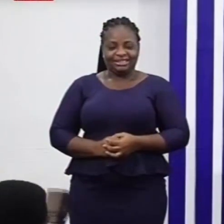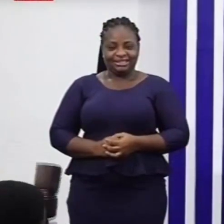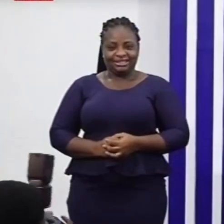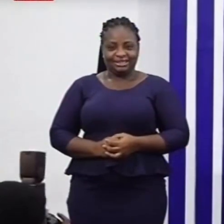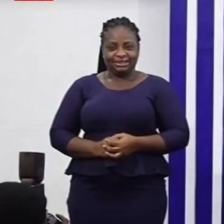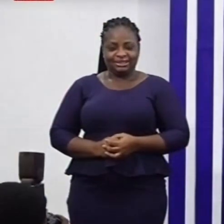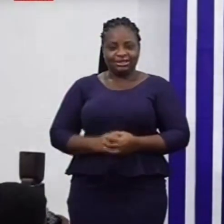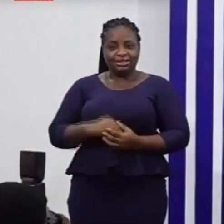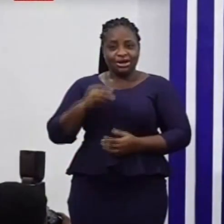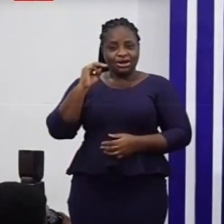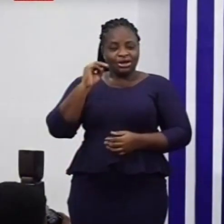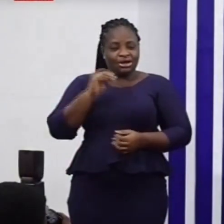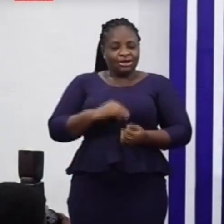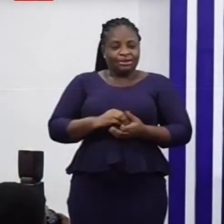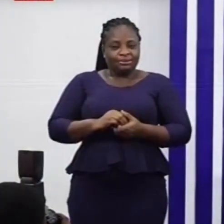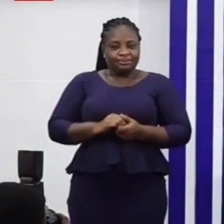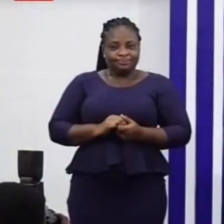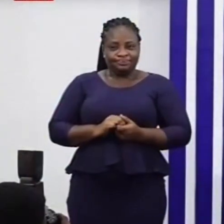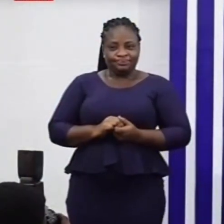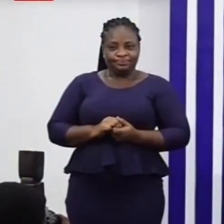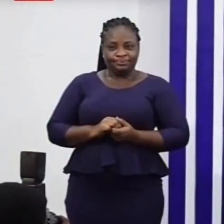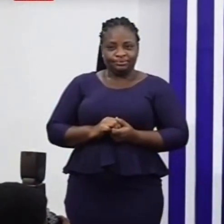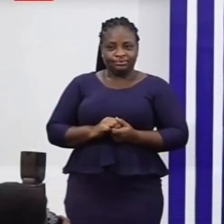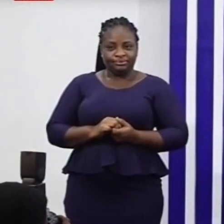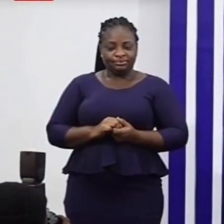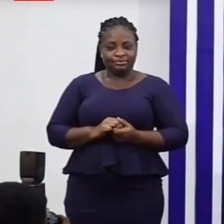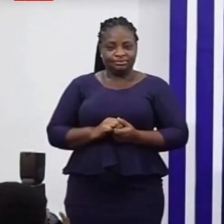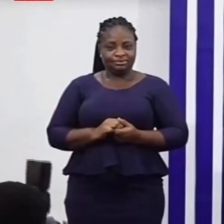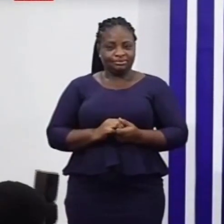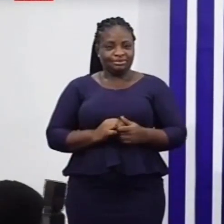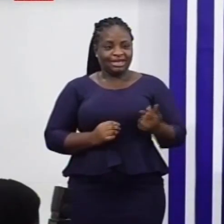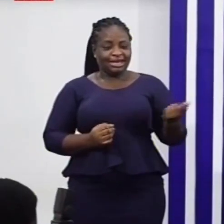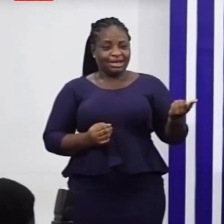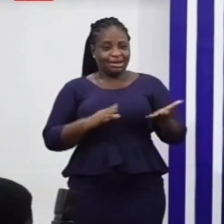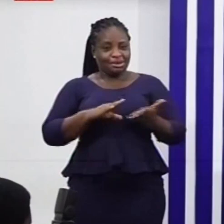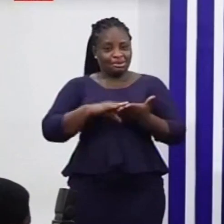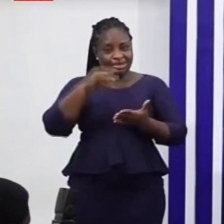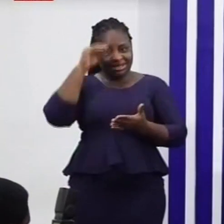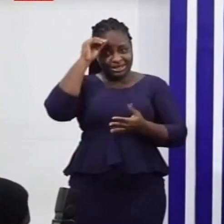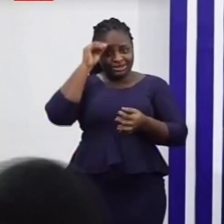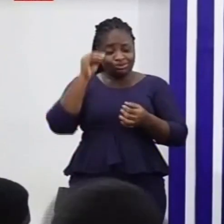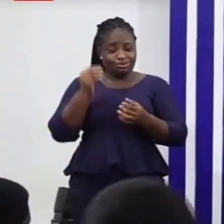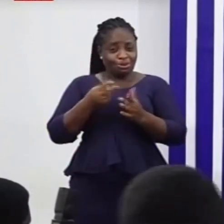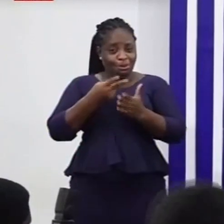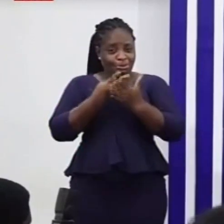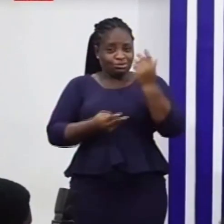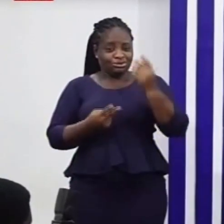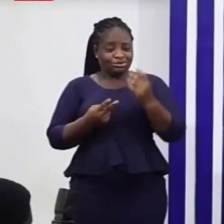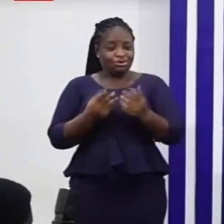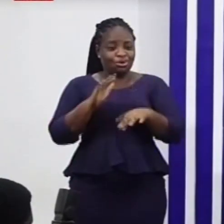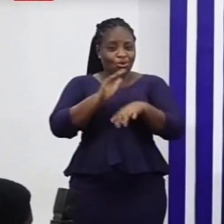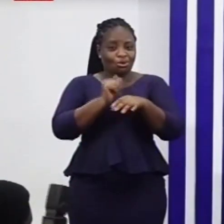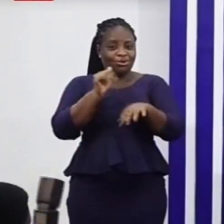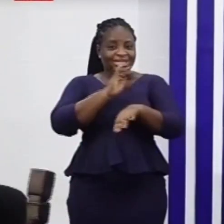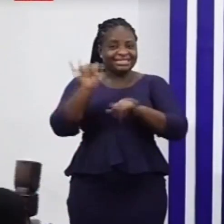Honorable Kojo Opon Kroma, who is my learned colleague. We were both called to the bar on the same day.